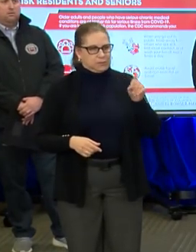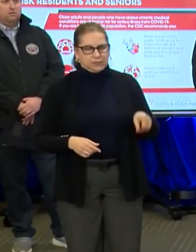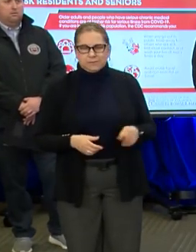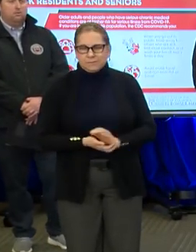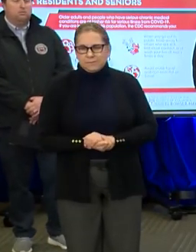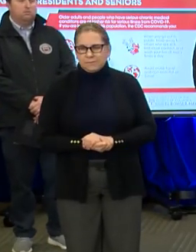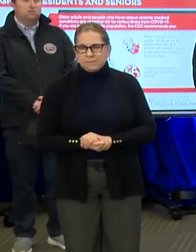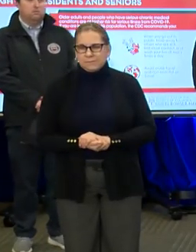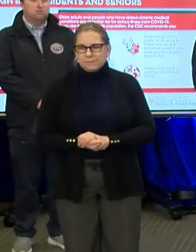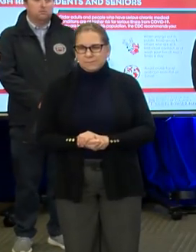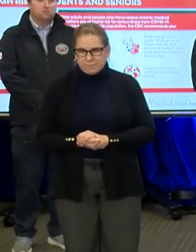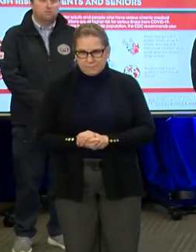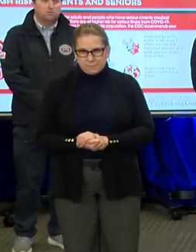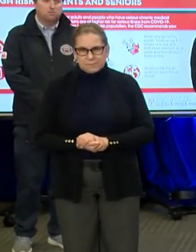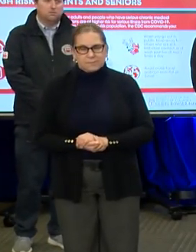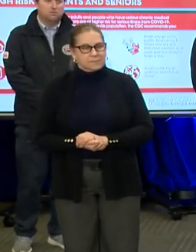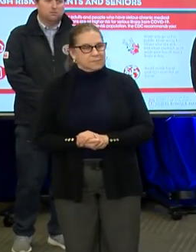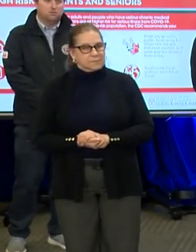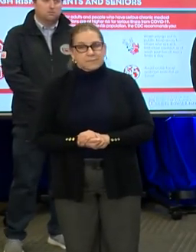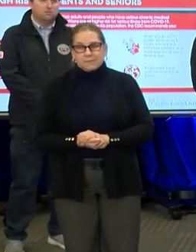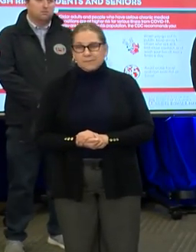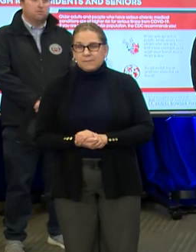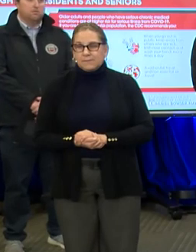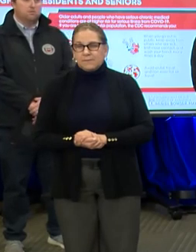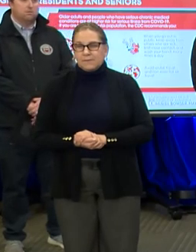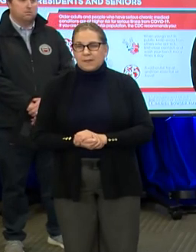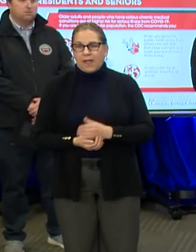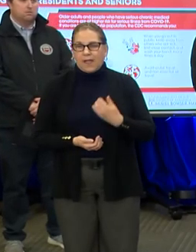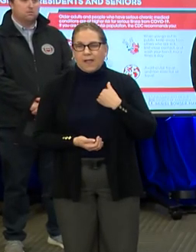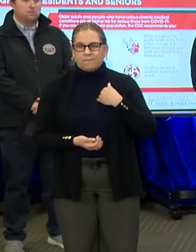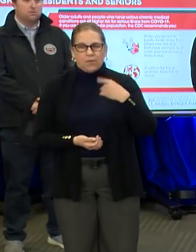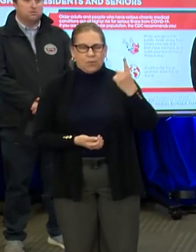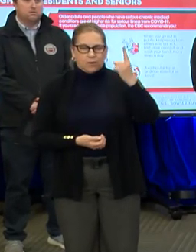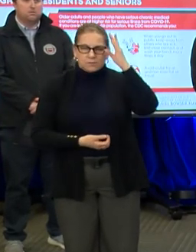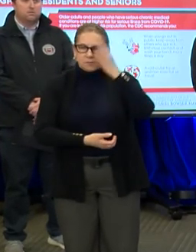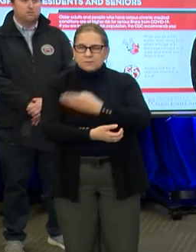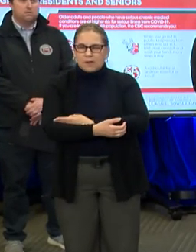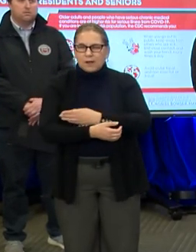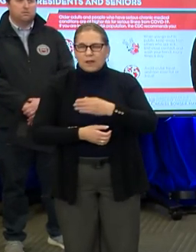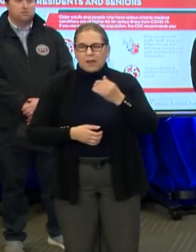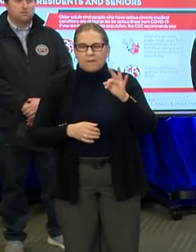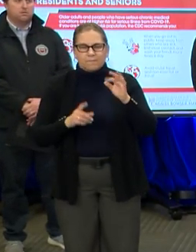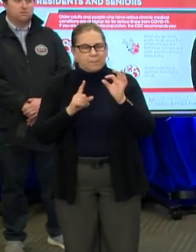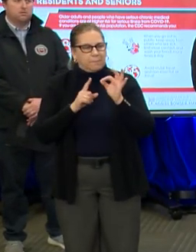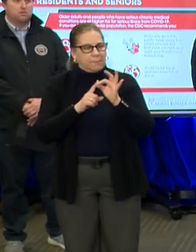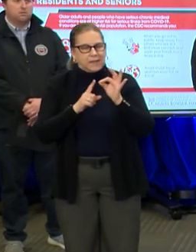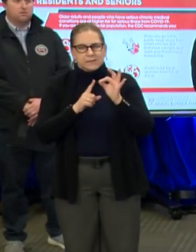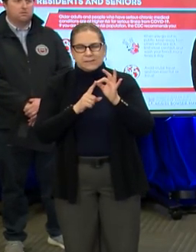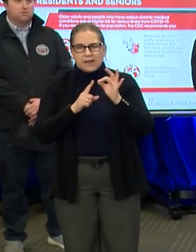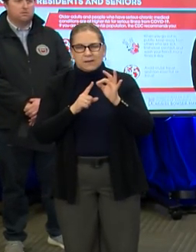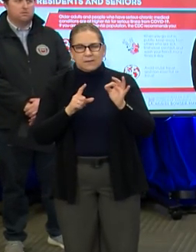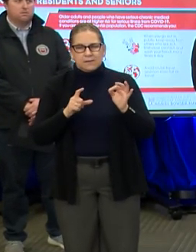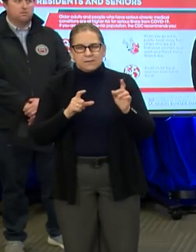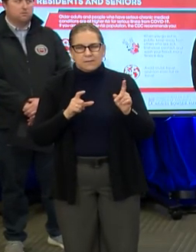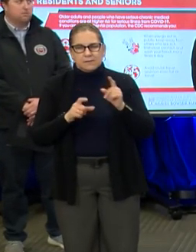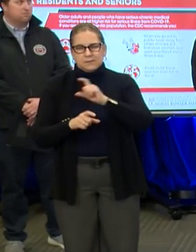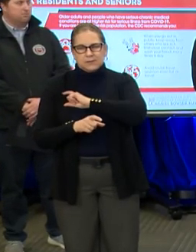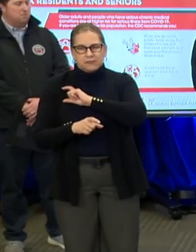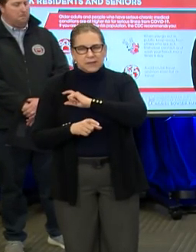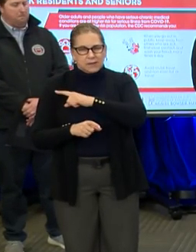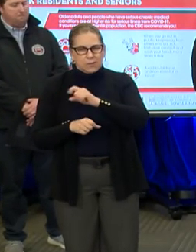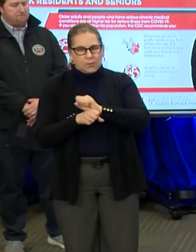There's a story right now about a son of a Pakistani Army officer who worked for the IMF. He died at a district hospital